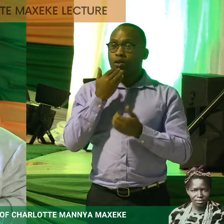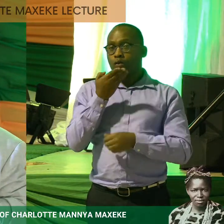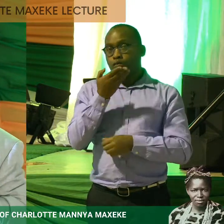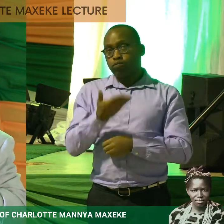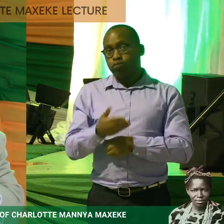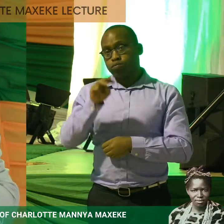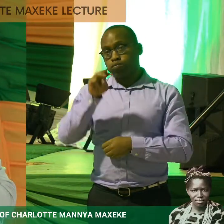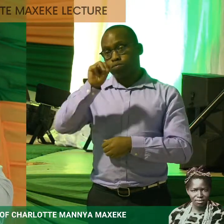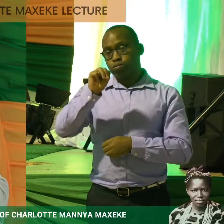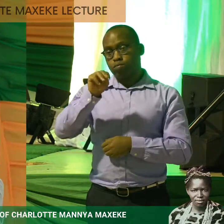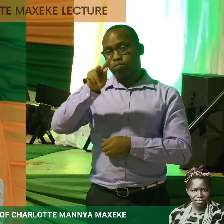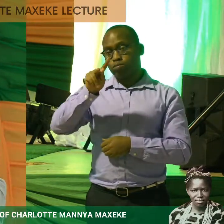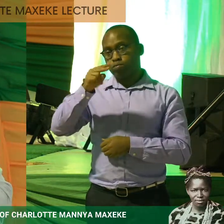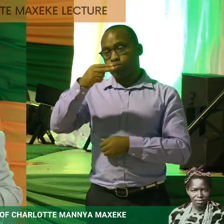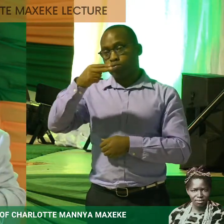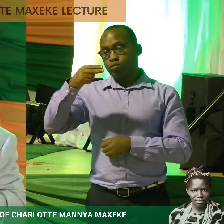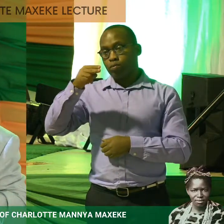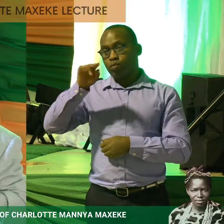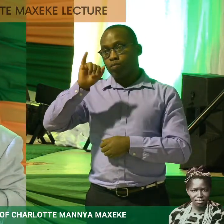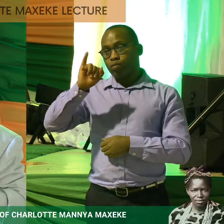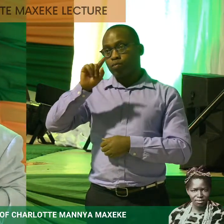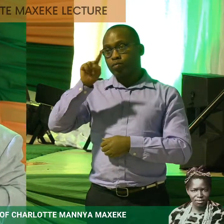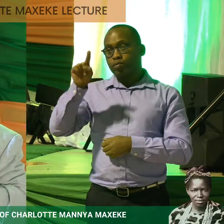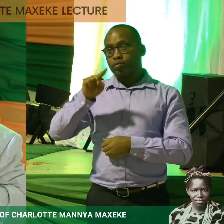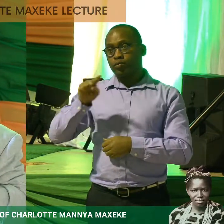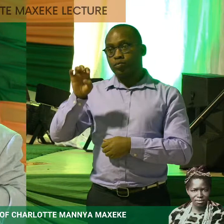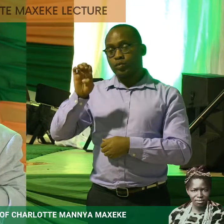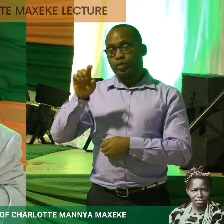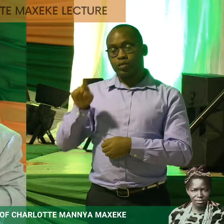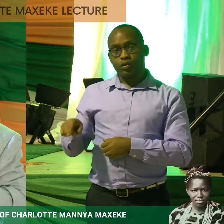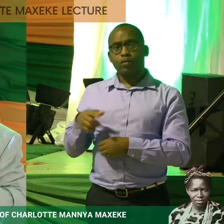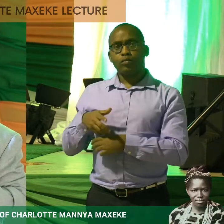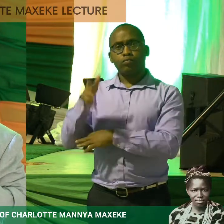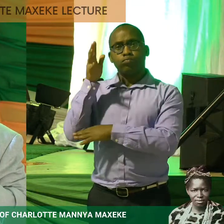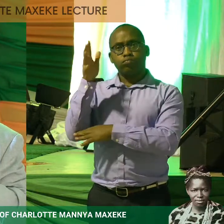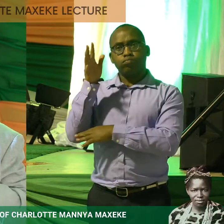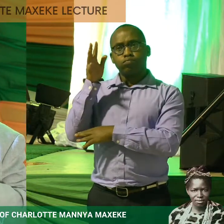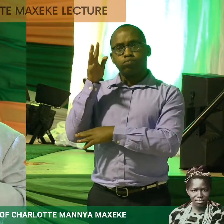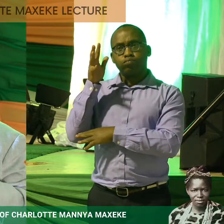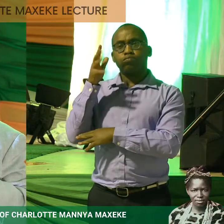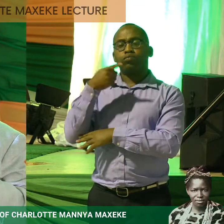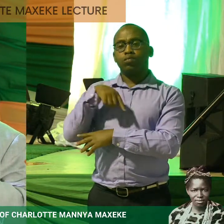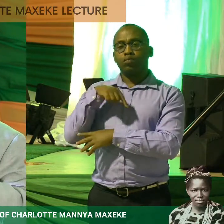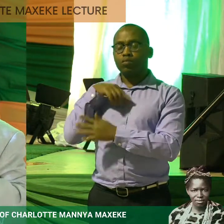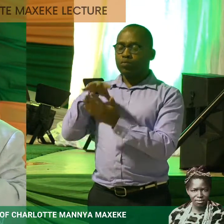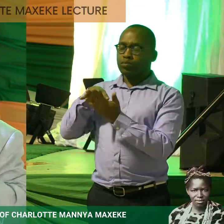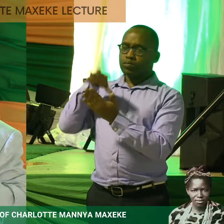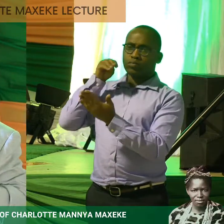utata umkhize ngentetho yakhe naye eye yasi